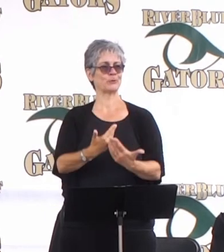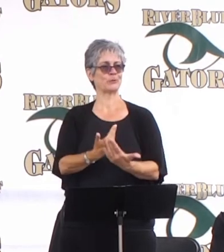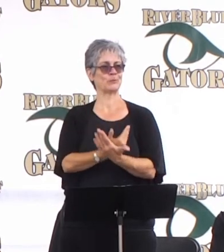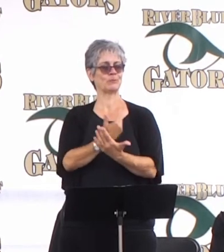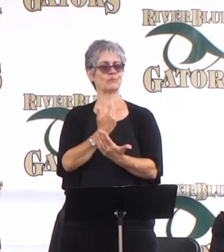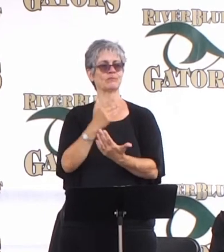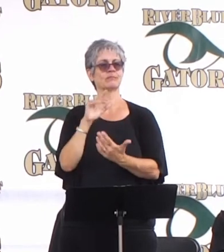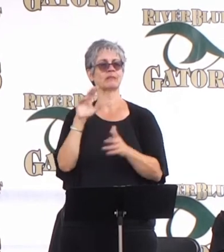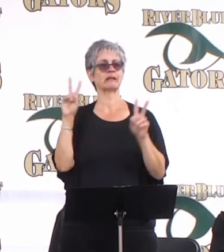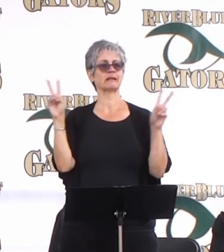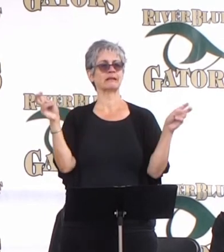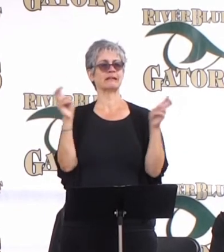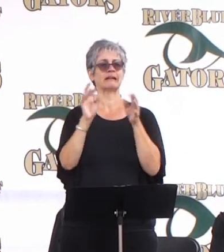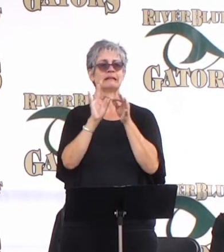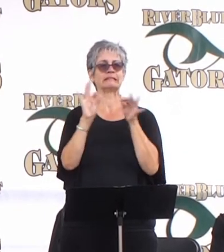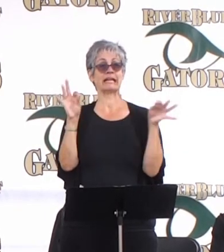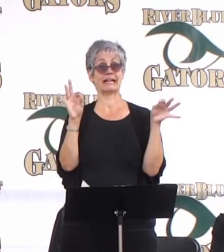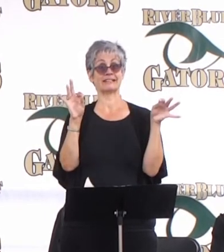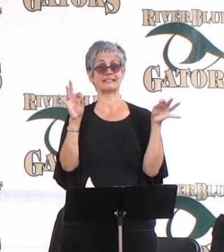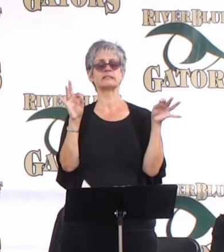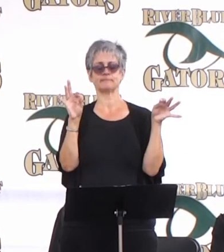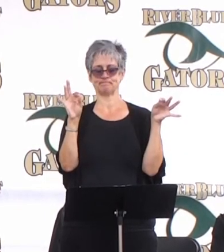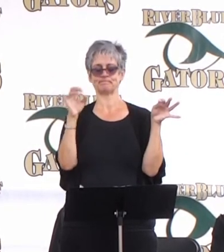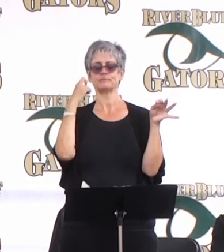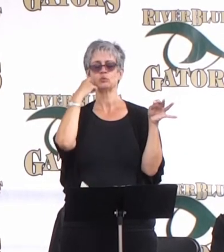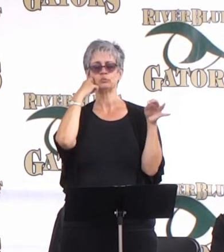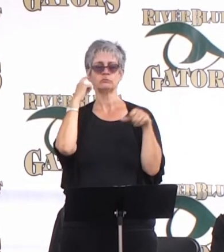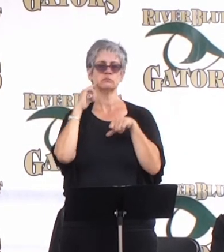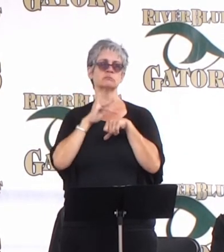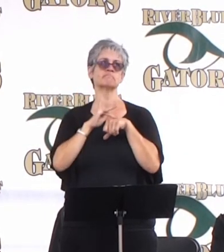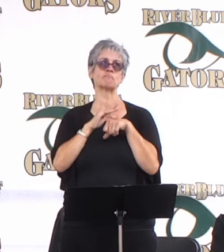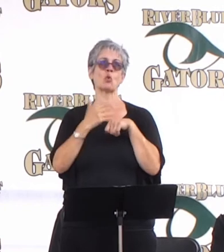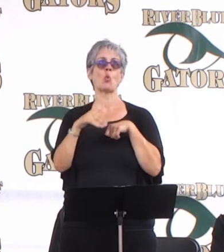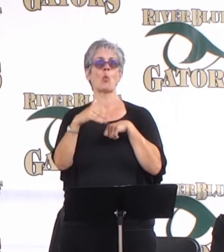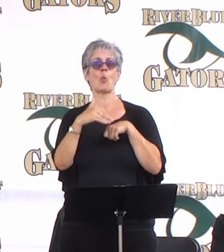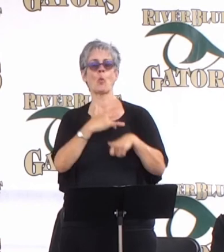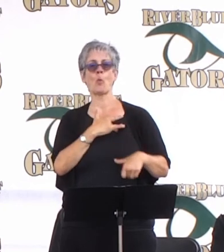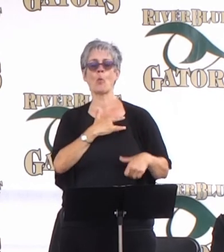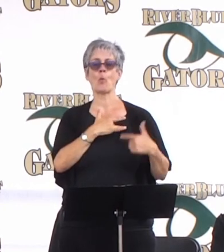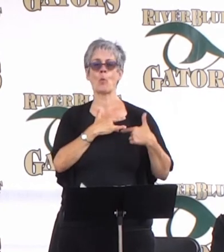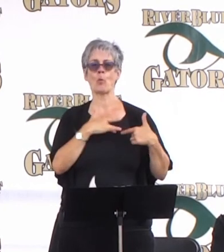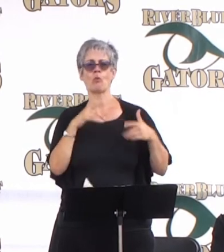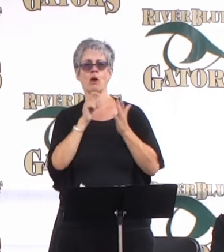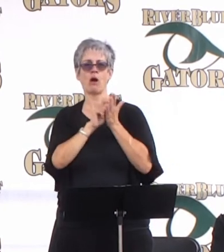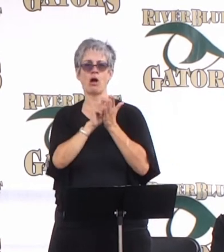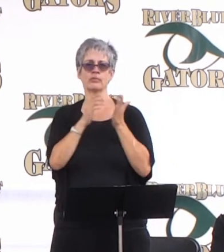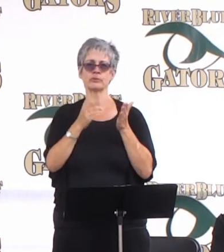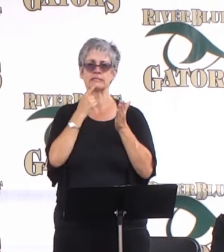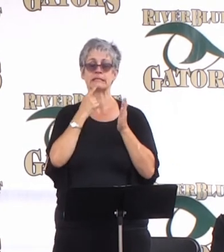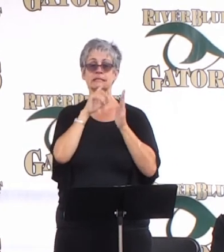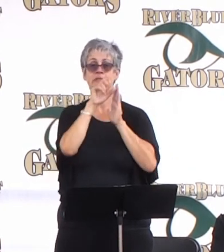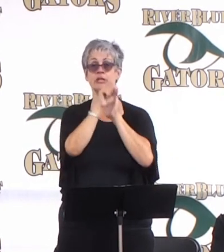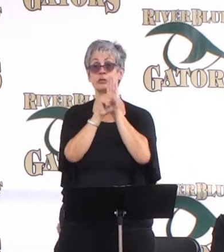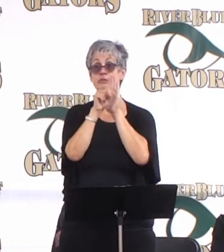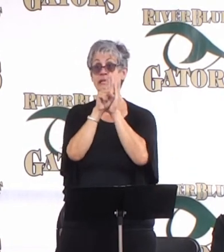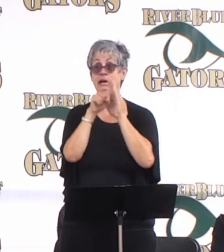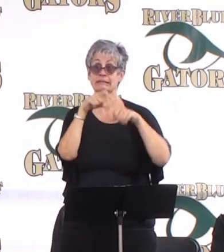read often has a statement that I've recently resonated on, where the author shares, "There is a season for everything."